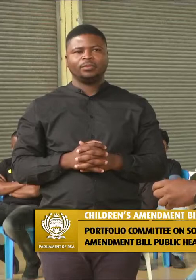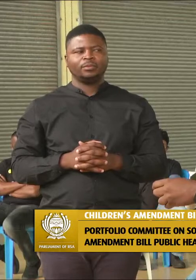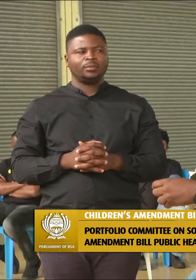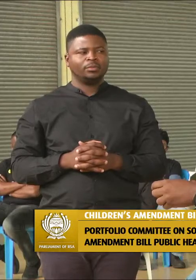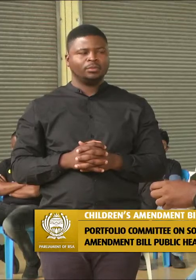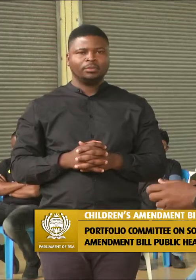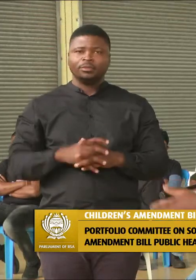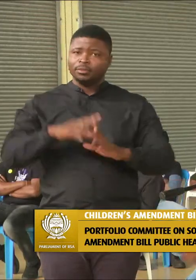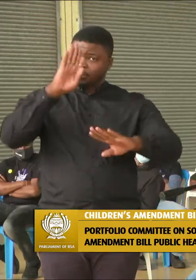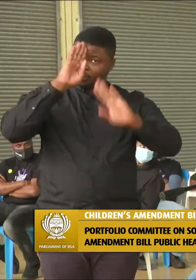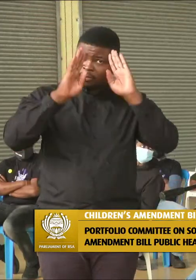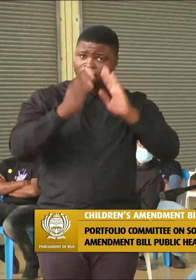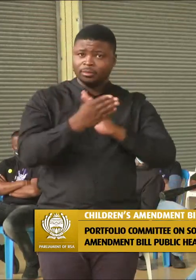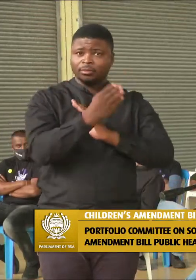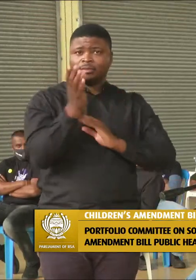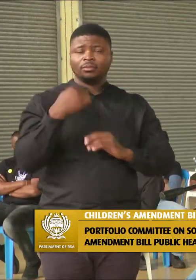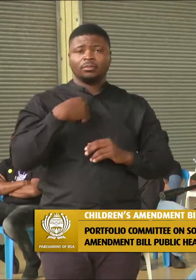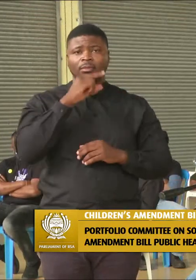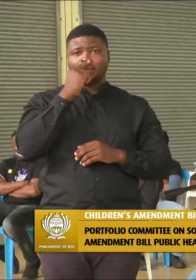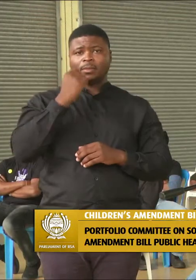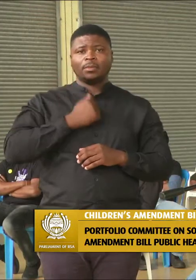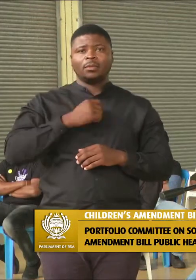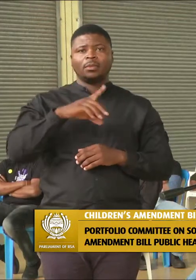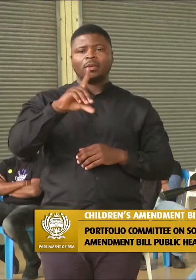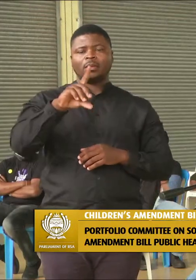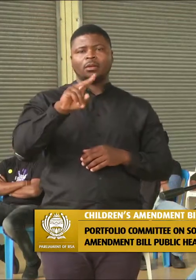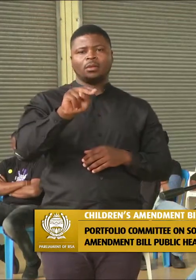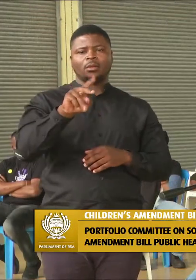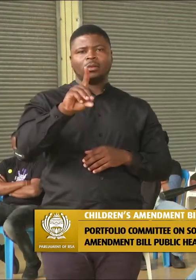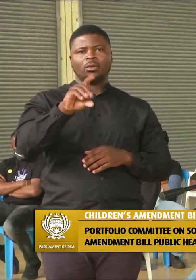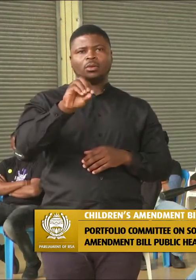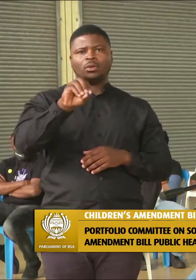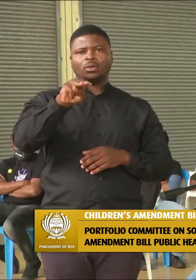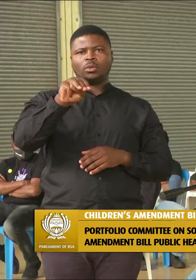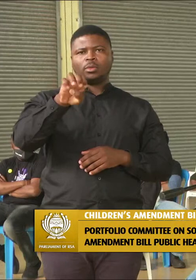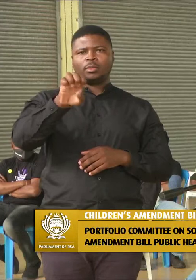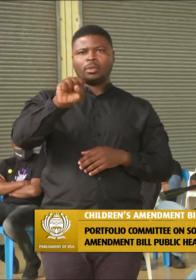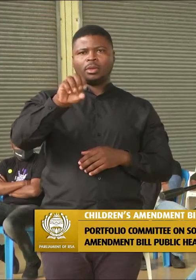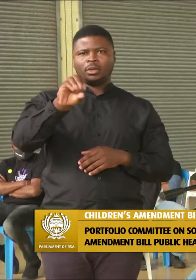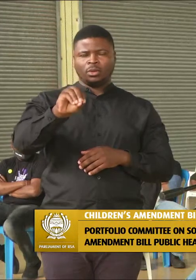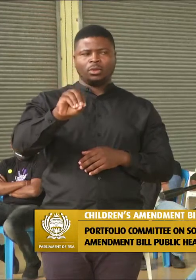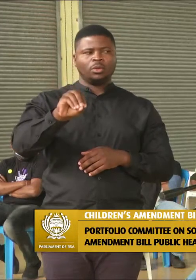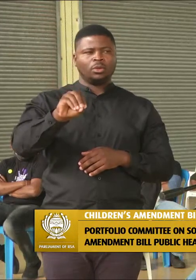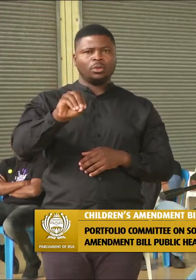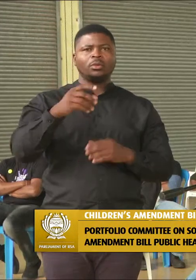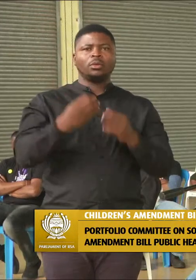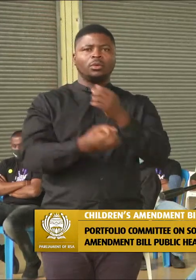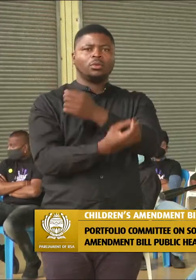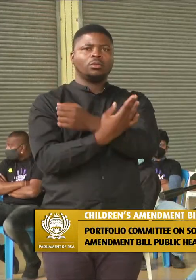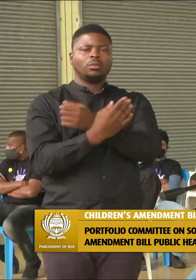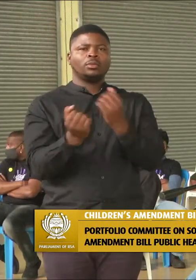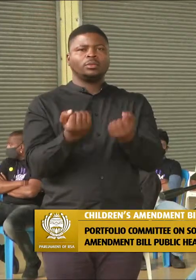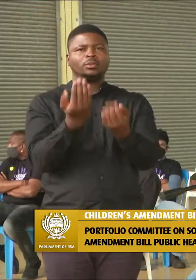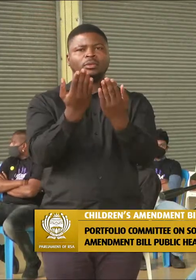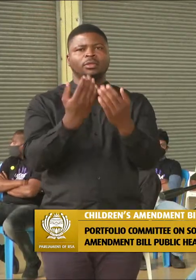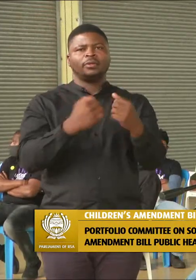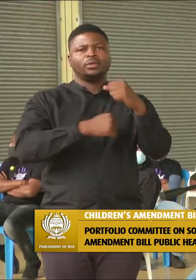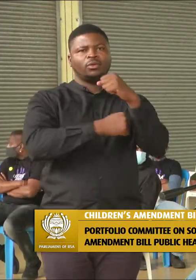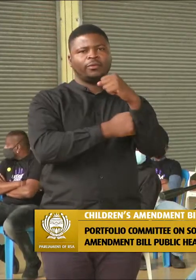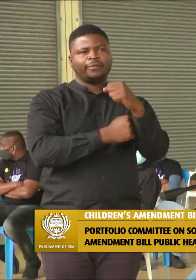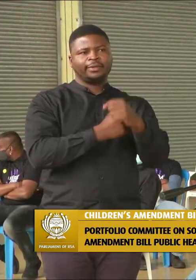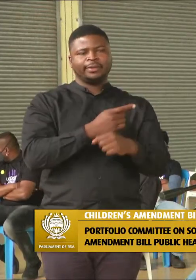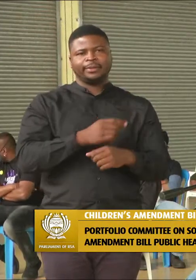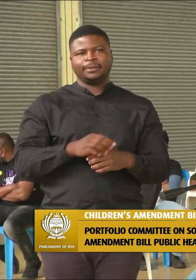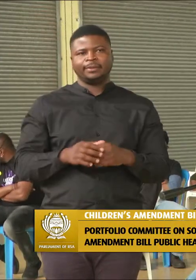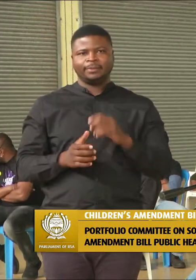Sanibonani. Greetings. Igama uNondumiso Kabela, Nondumiso ngisebenza eMpumalanga Kabela. Service Office. from Mpumalanga Service Office.